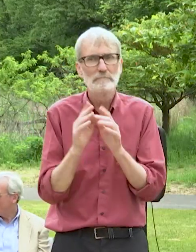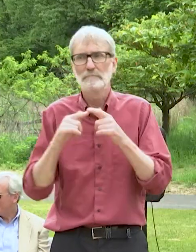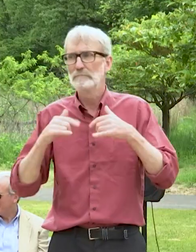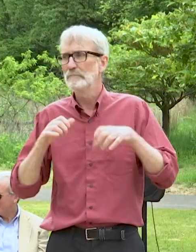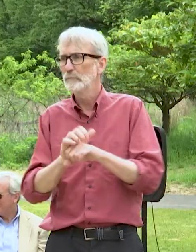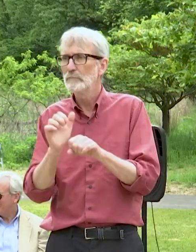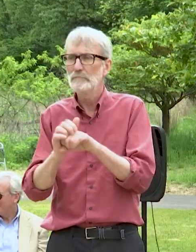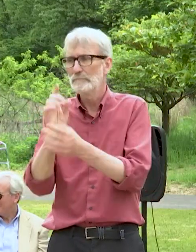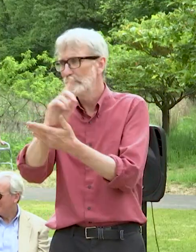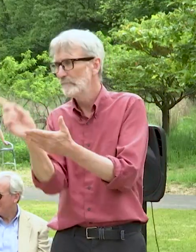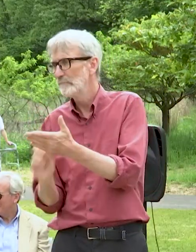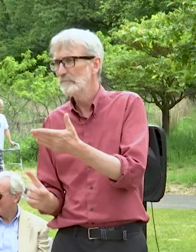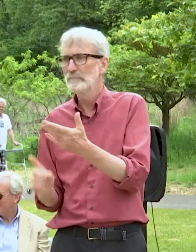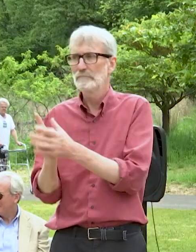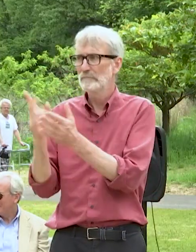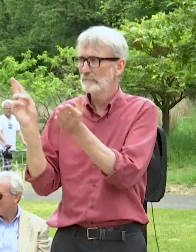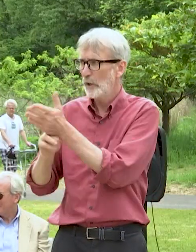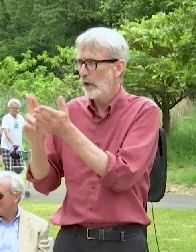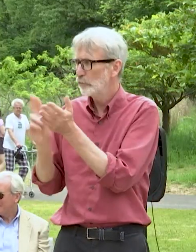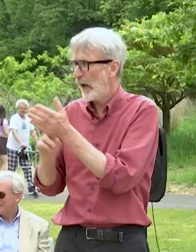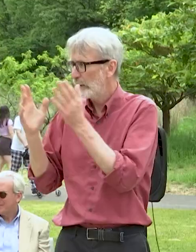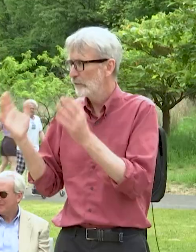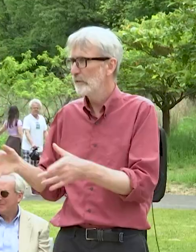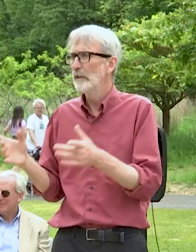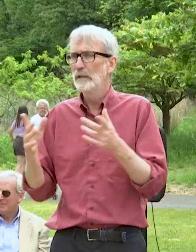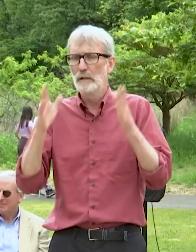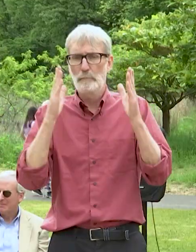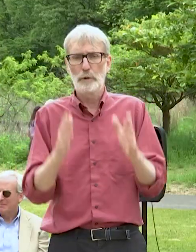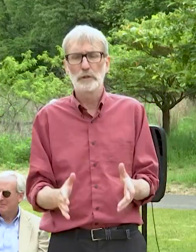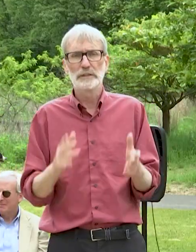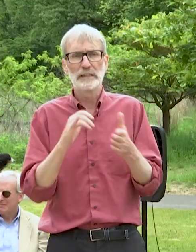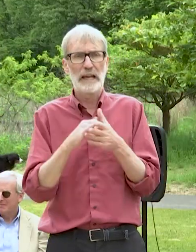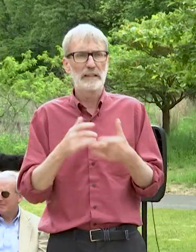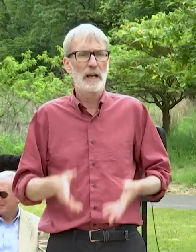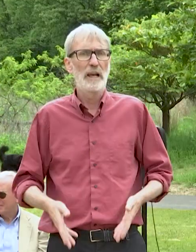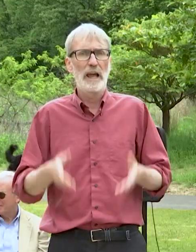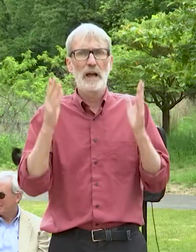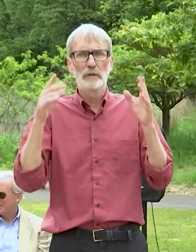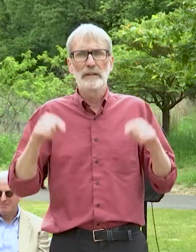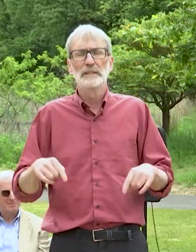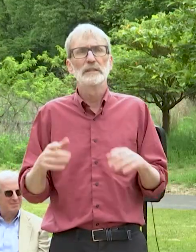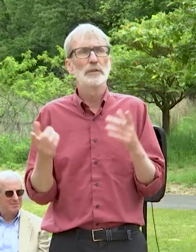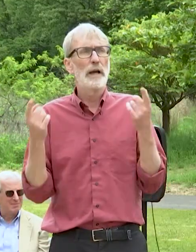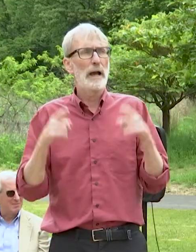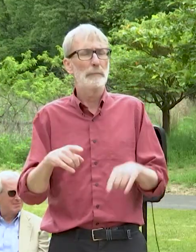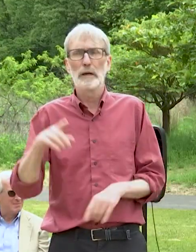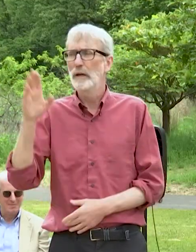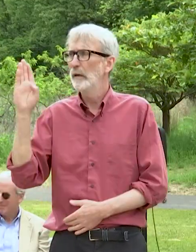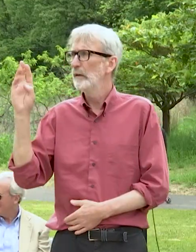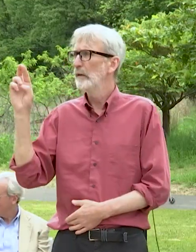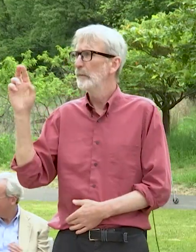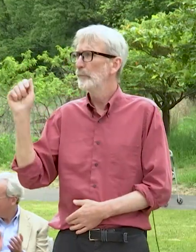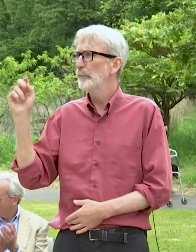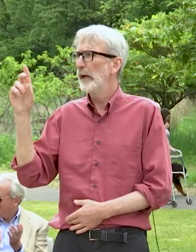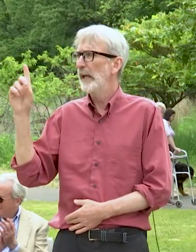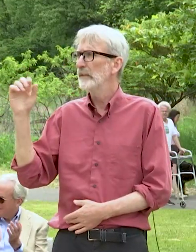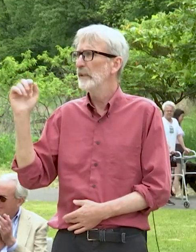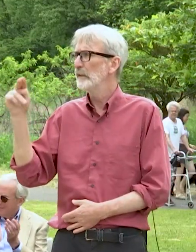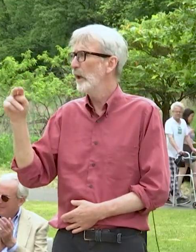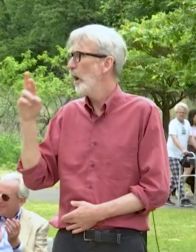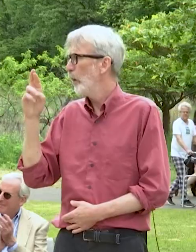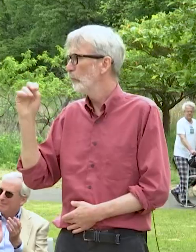with the designs and worked with the contractor, just the person on the ground who helped bring this to life. So it's my pleasure to welcome Brandon Riley to the stage.